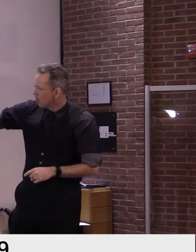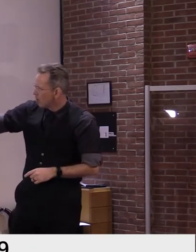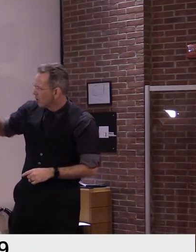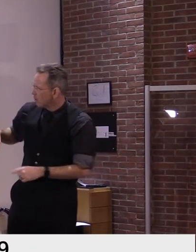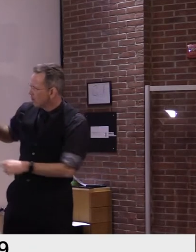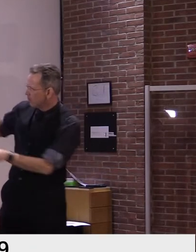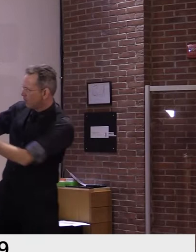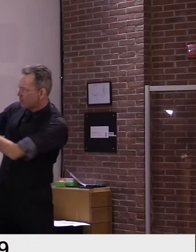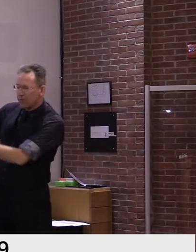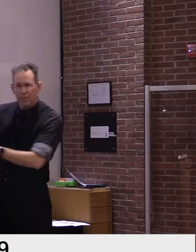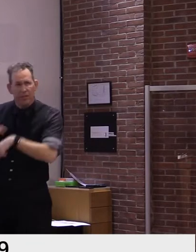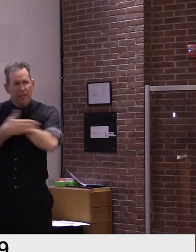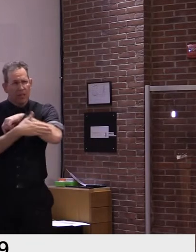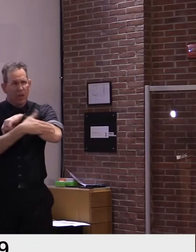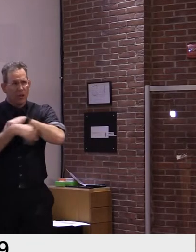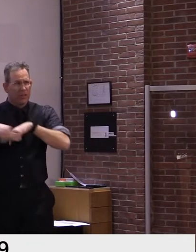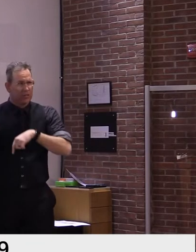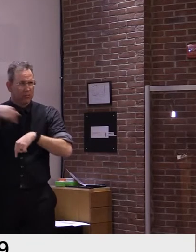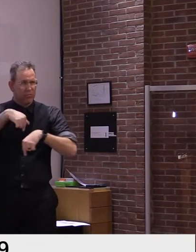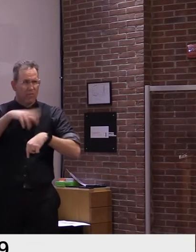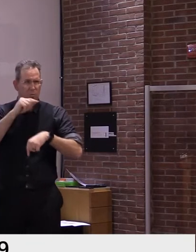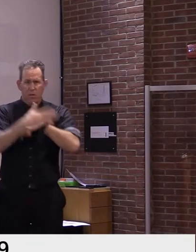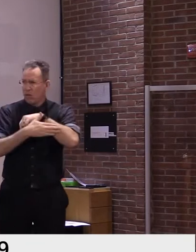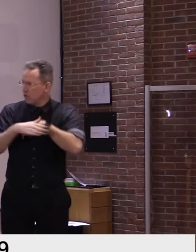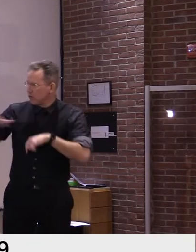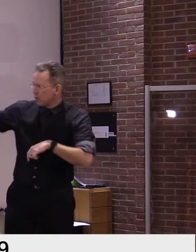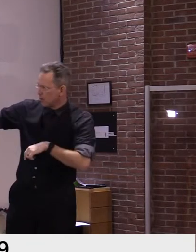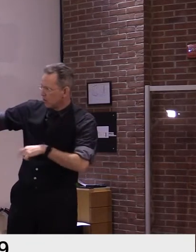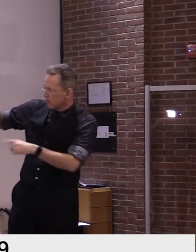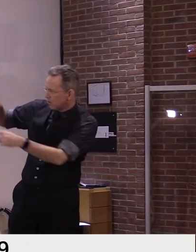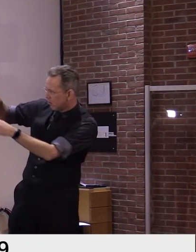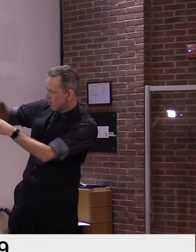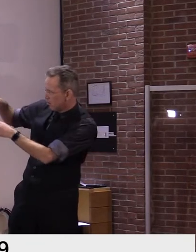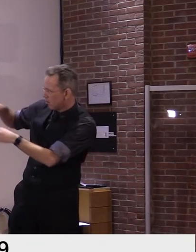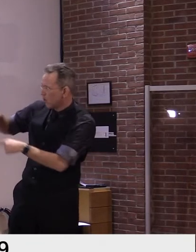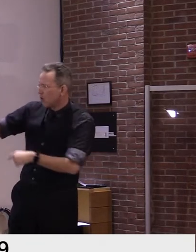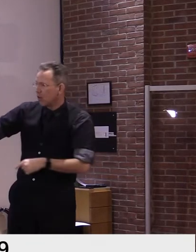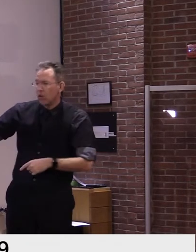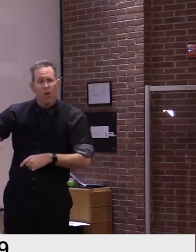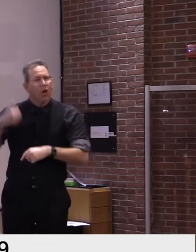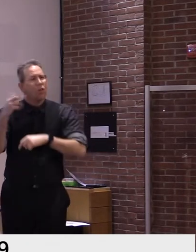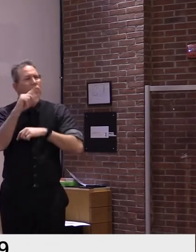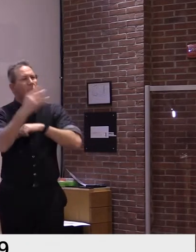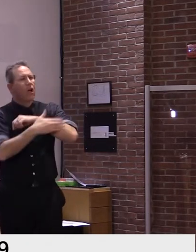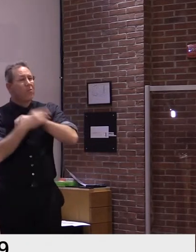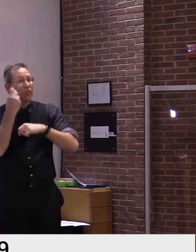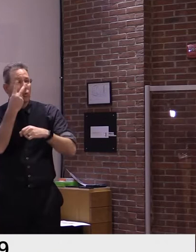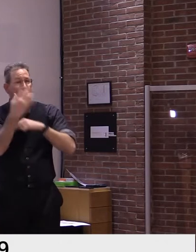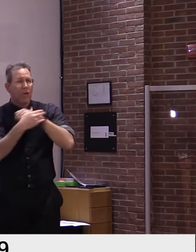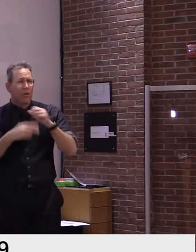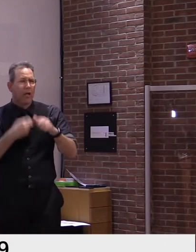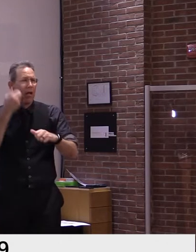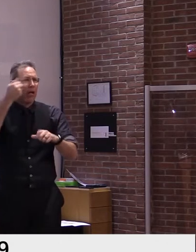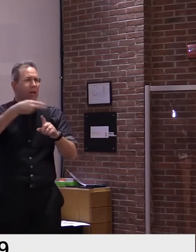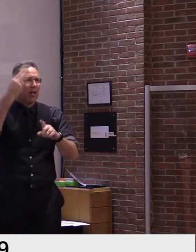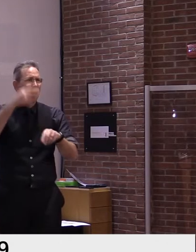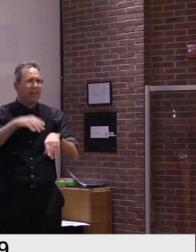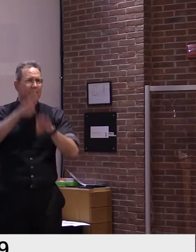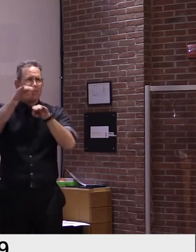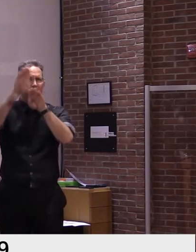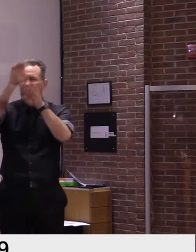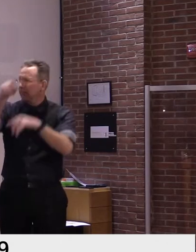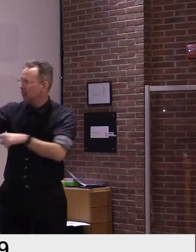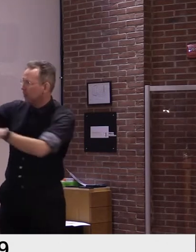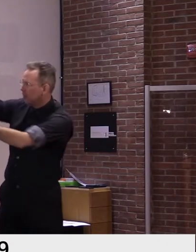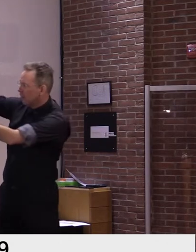Bennington and Franklin counties continue to have higher active case counts than the rest of the states, but both are showing improvement as of